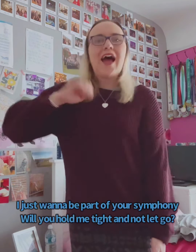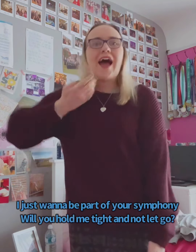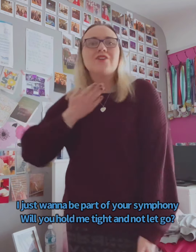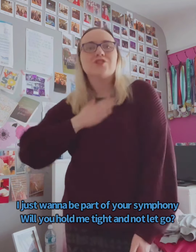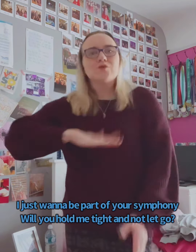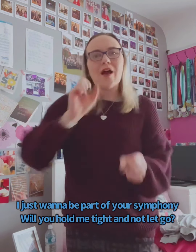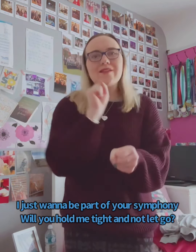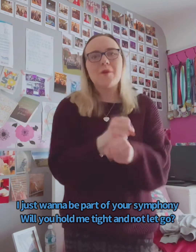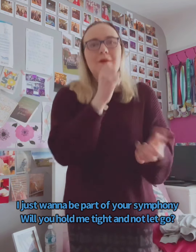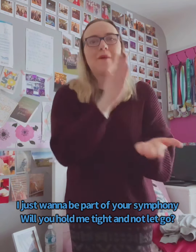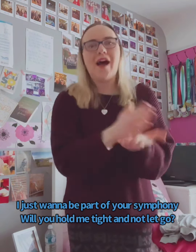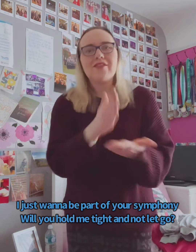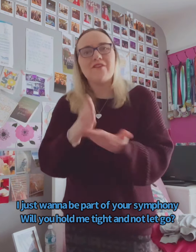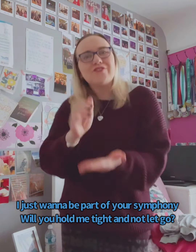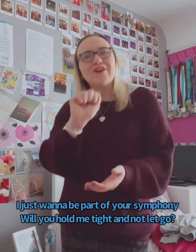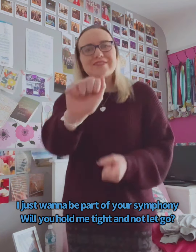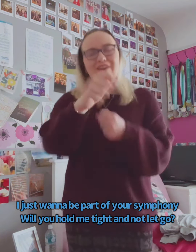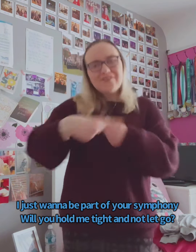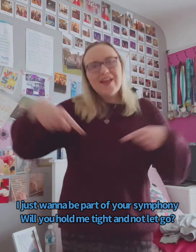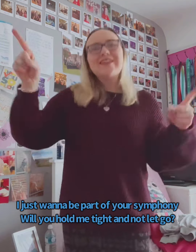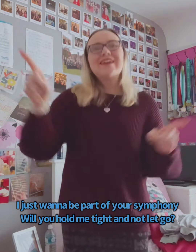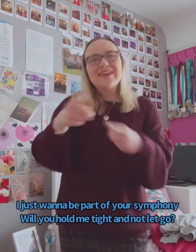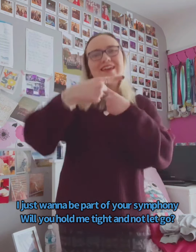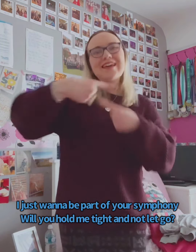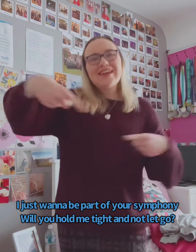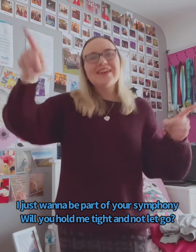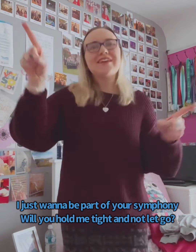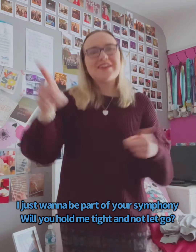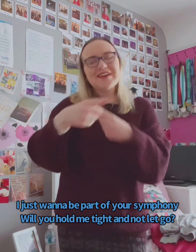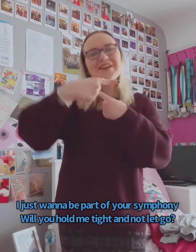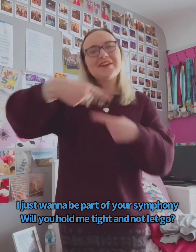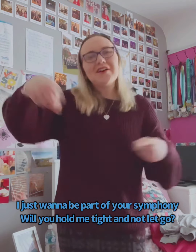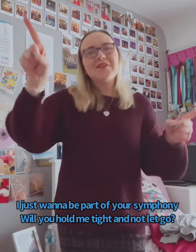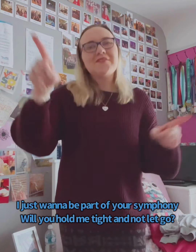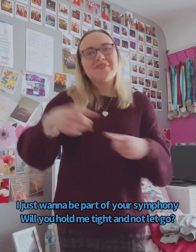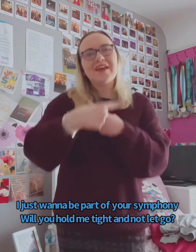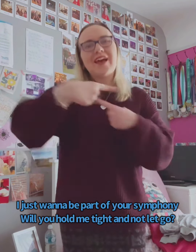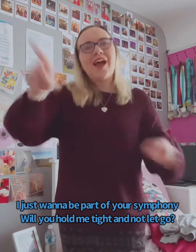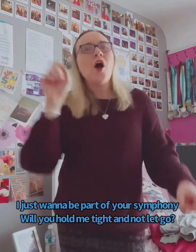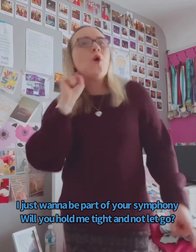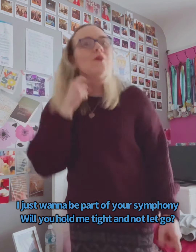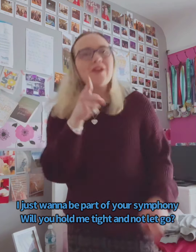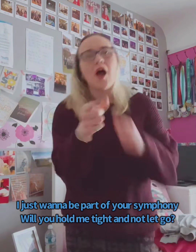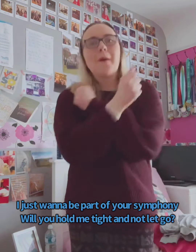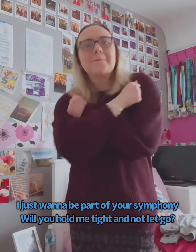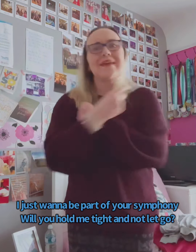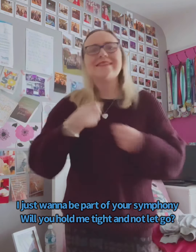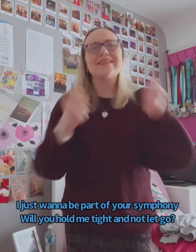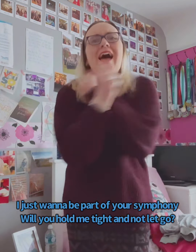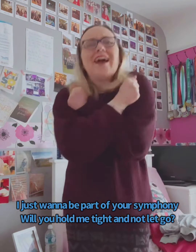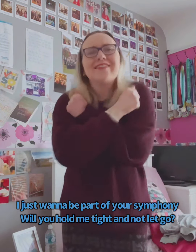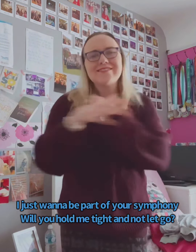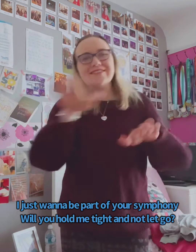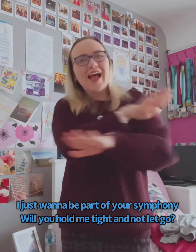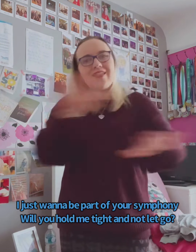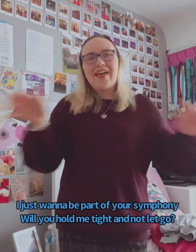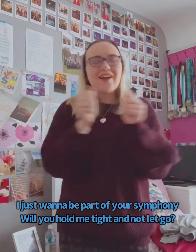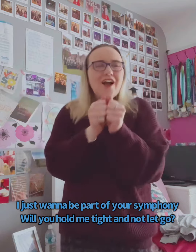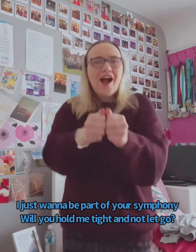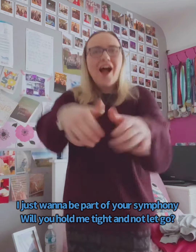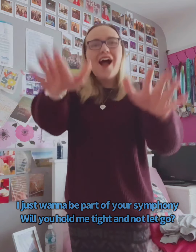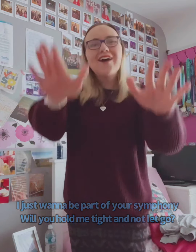I just wanna be part of your symphony We hold me tight and